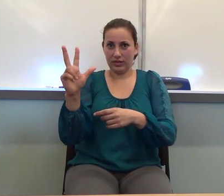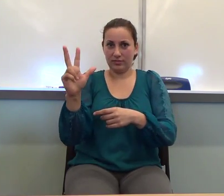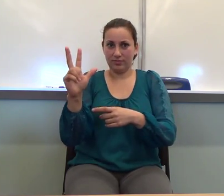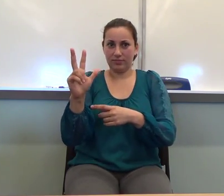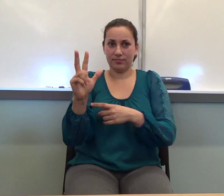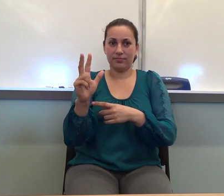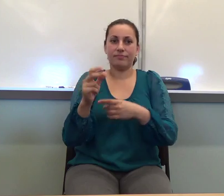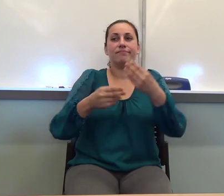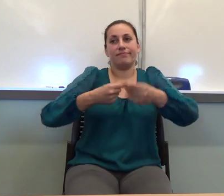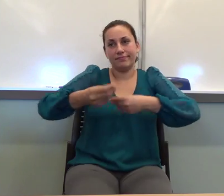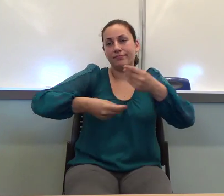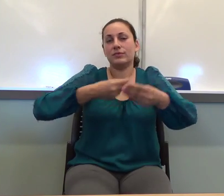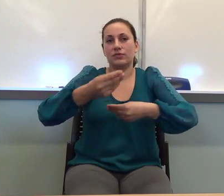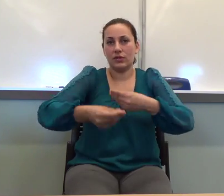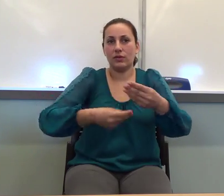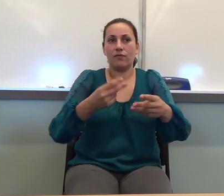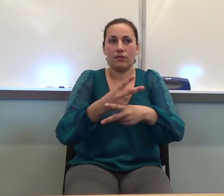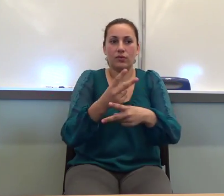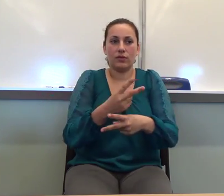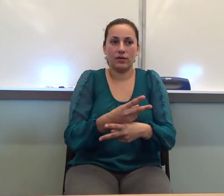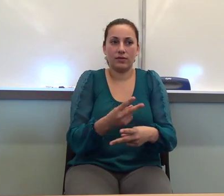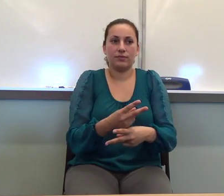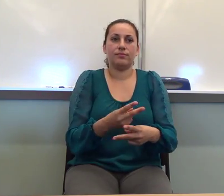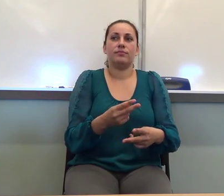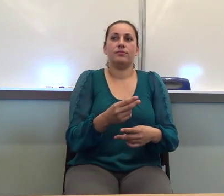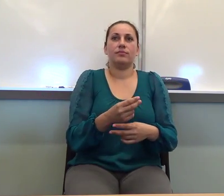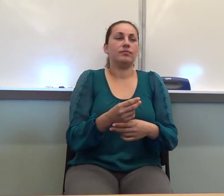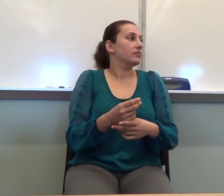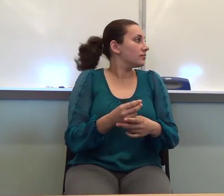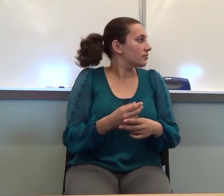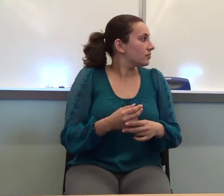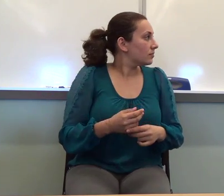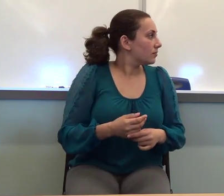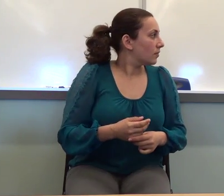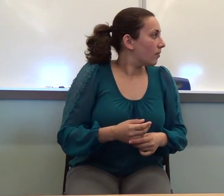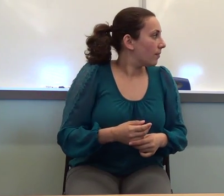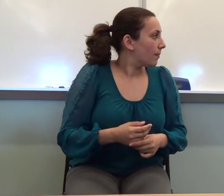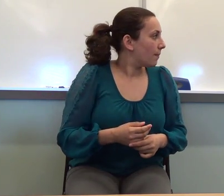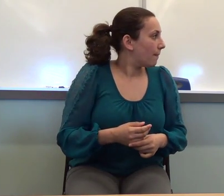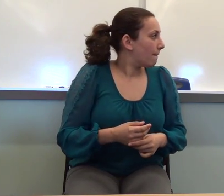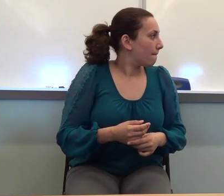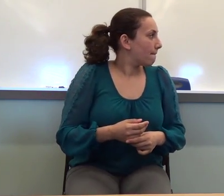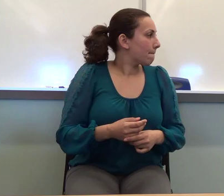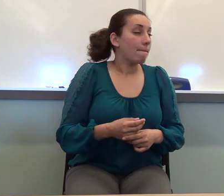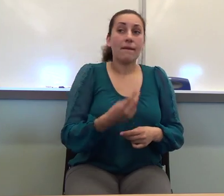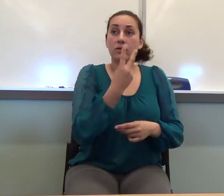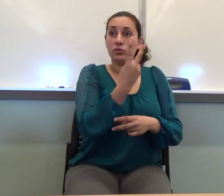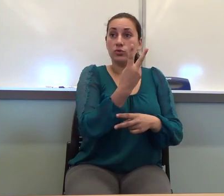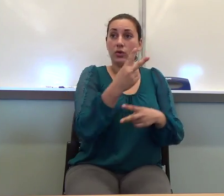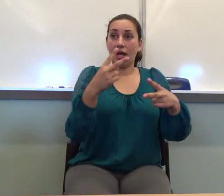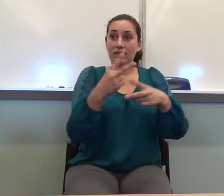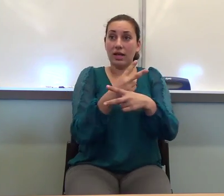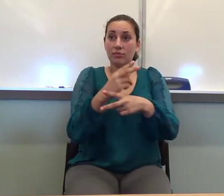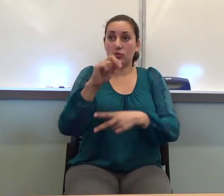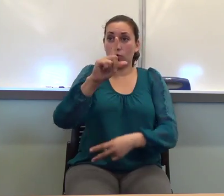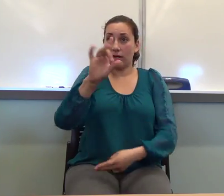that 28 times. Yeah. And then 2 times 28 gives you a